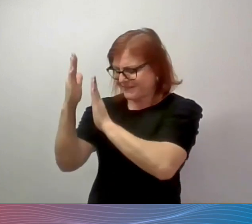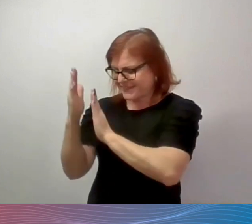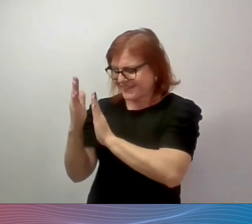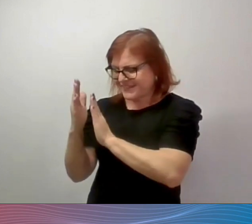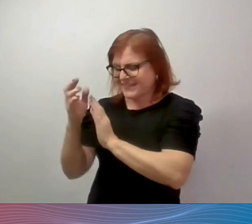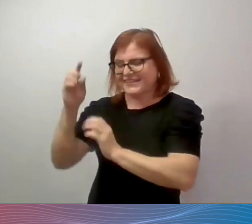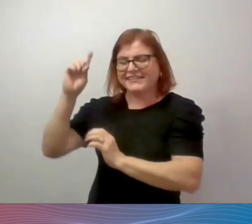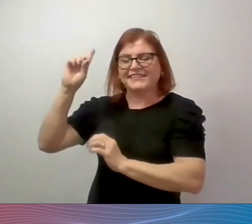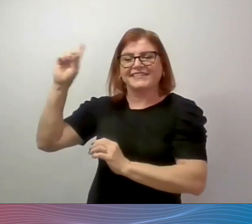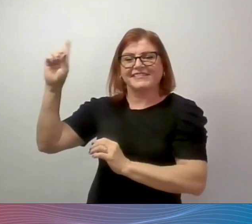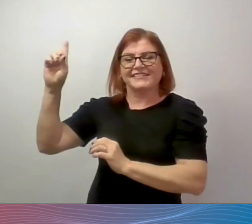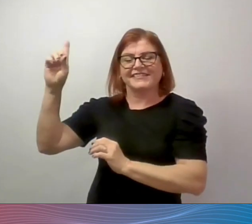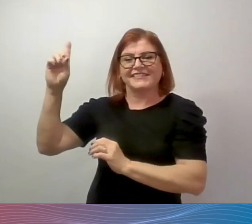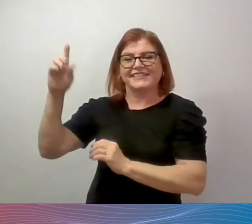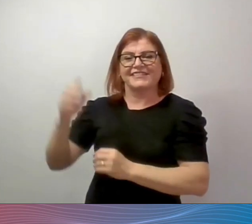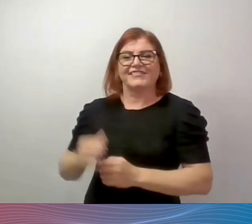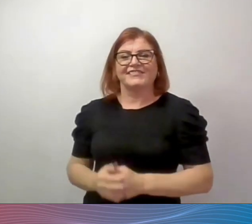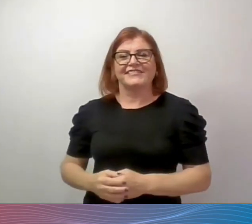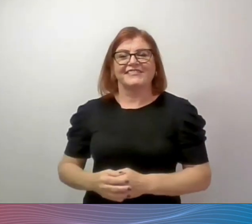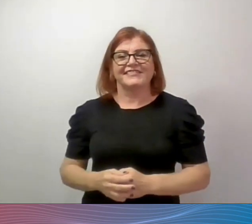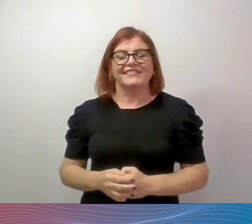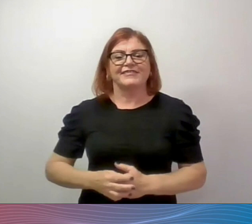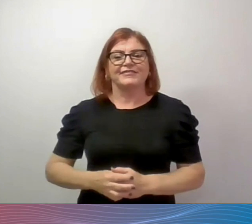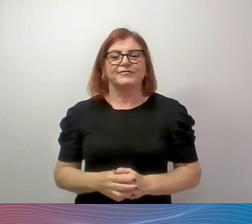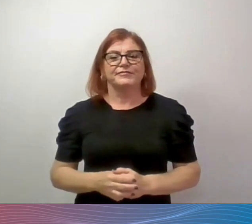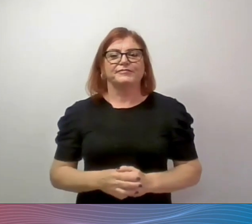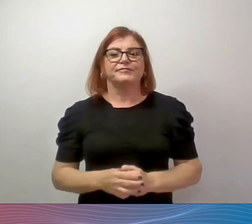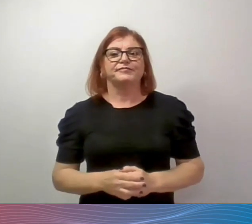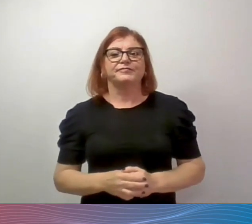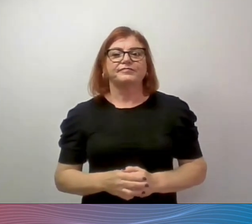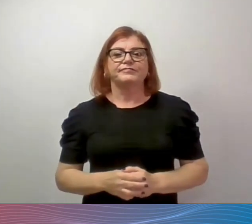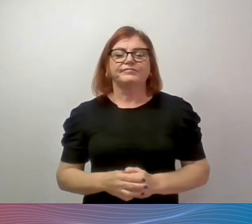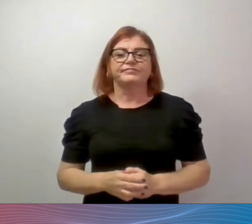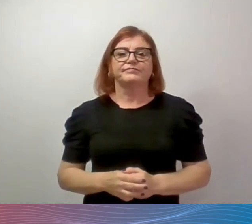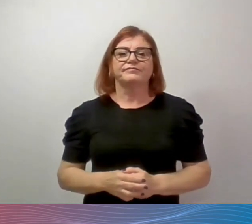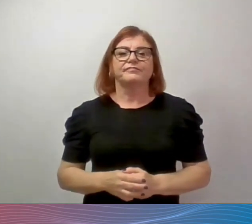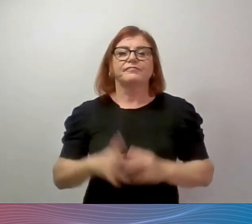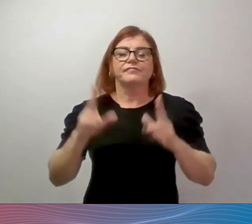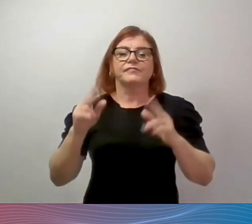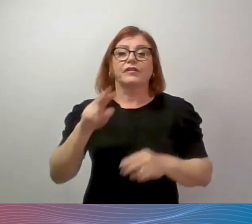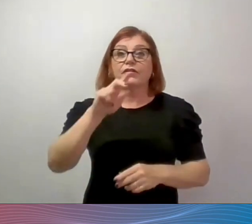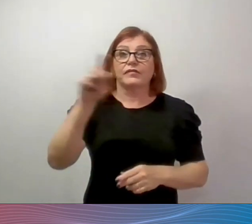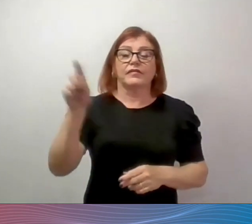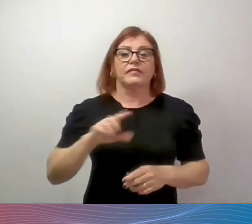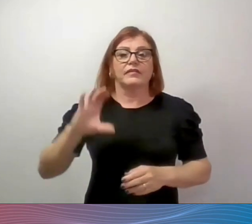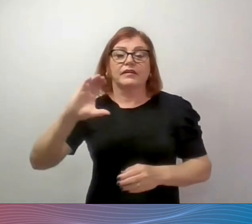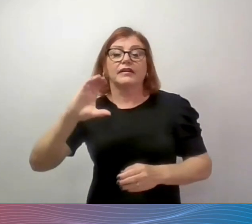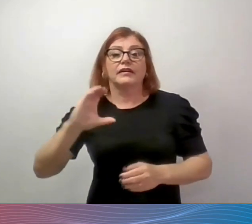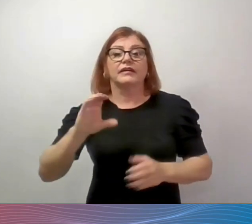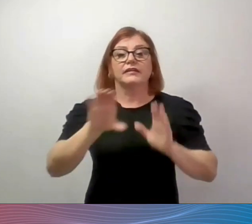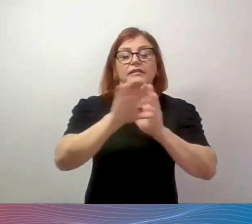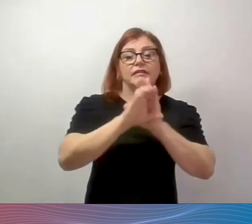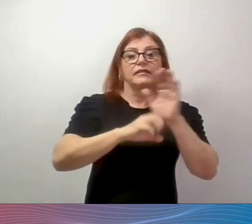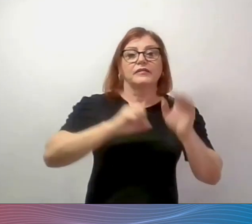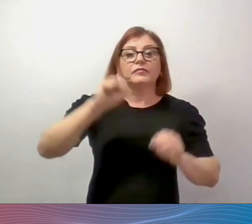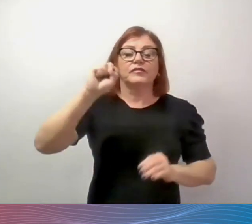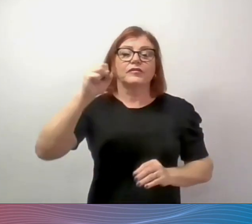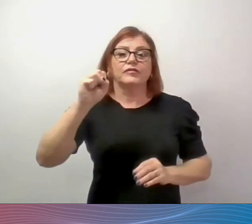God. Como no final de Zacarias capítulo 8. Just like at the end of Zechariah chapter 8.